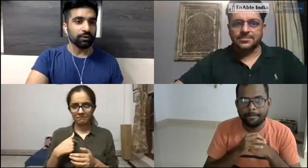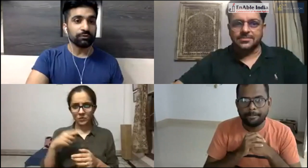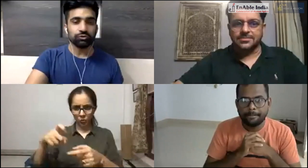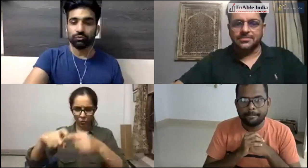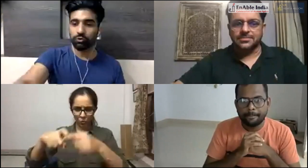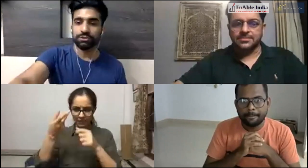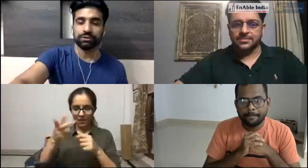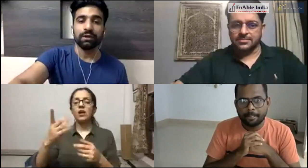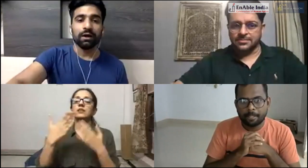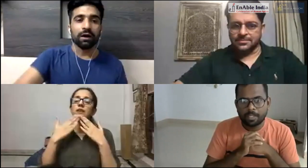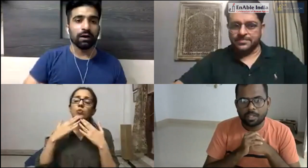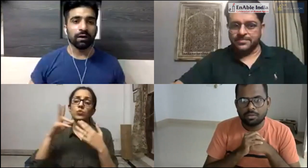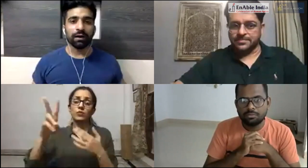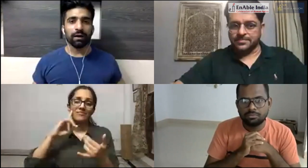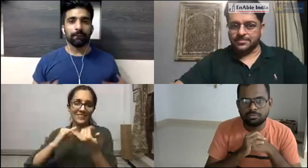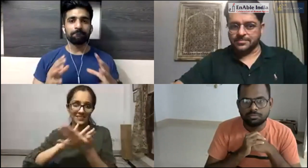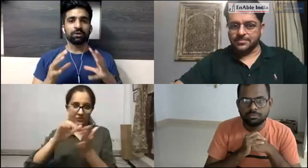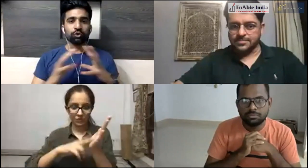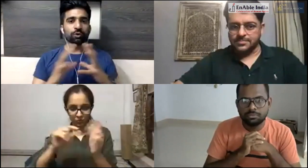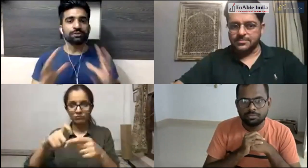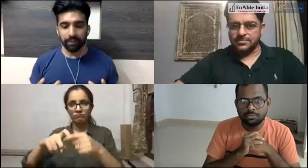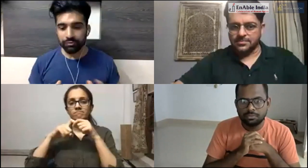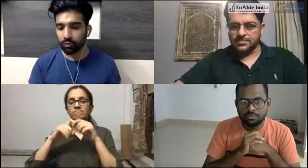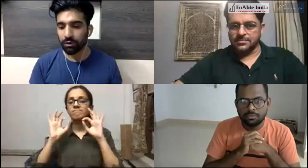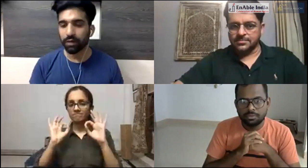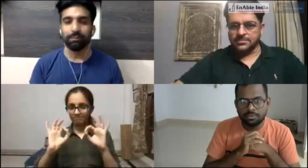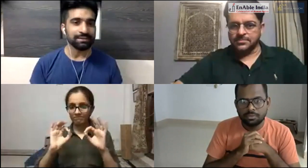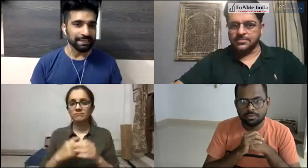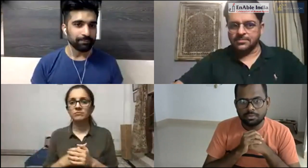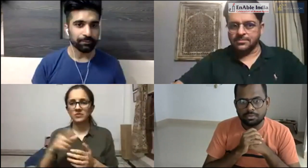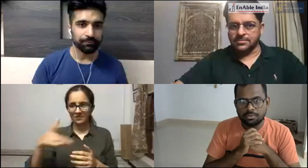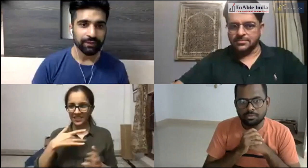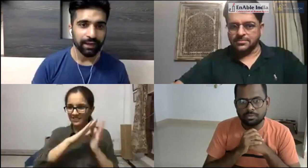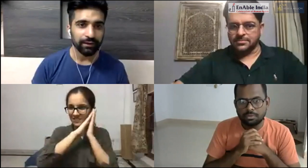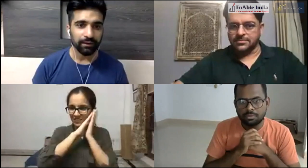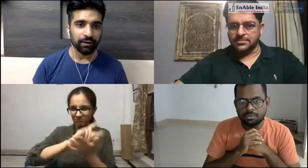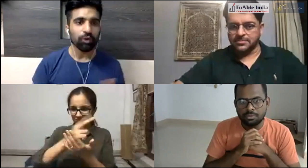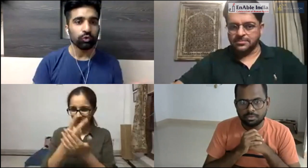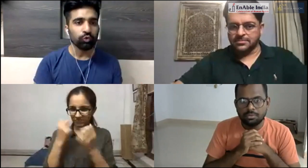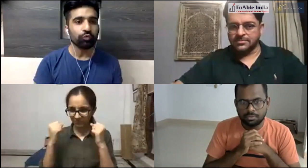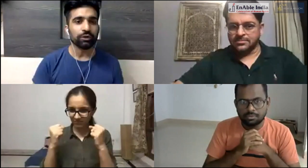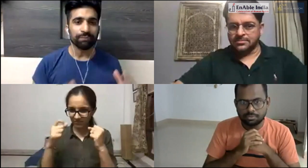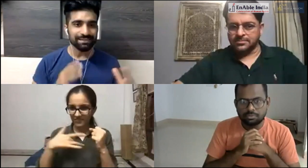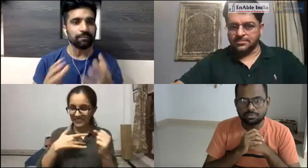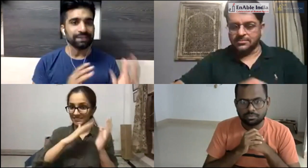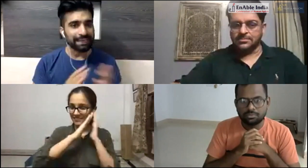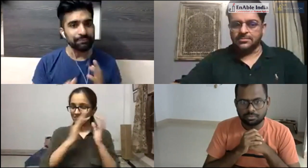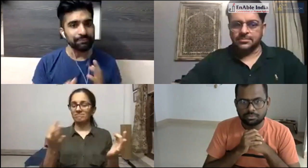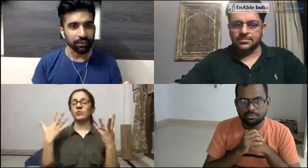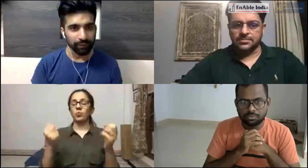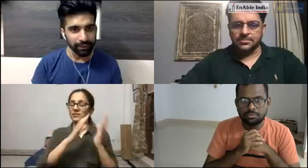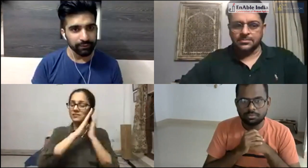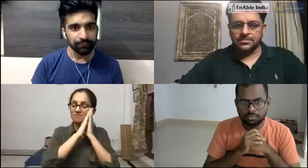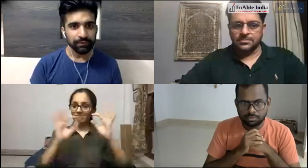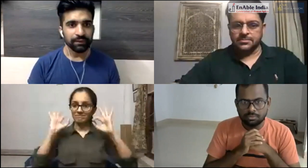thank you, Vishnu, for the question. You want some tips for a better sleep. and what to do for the messed up sleep